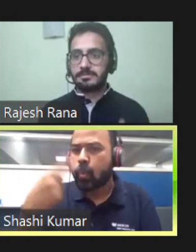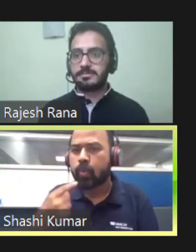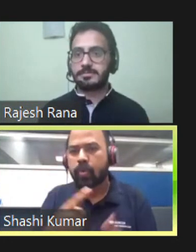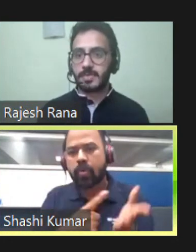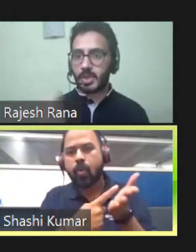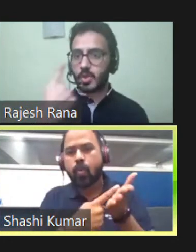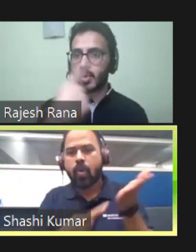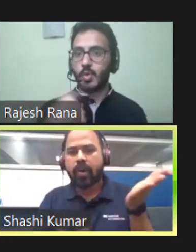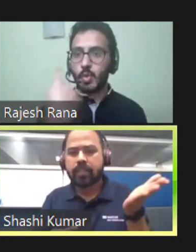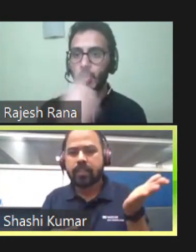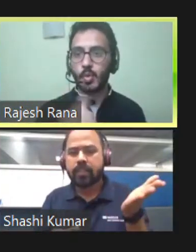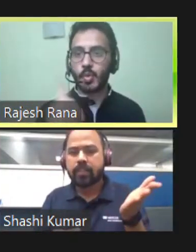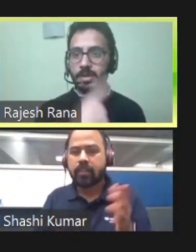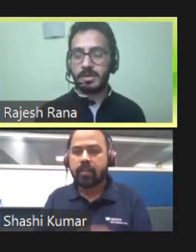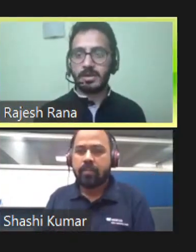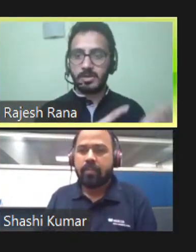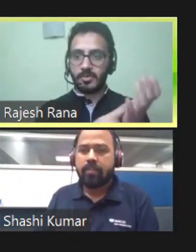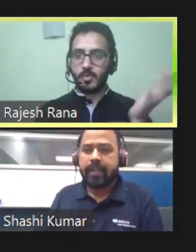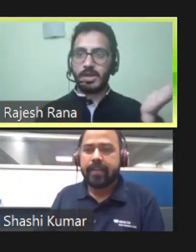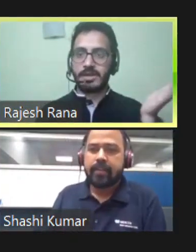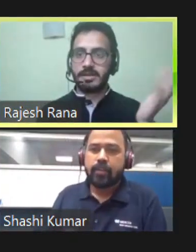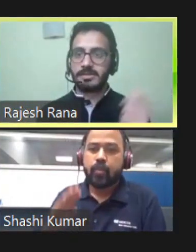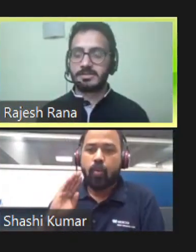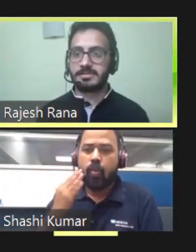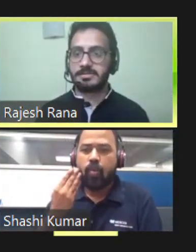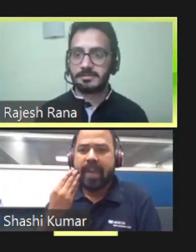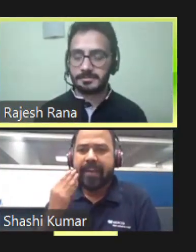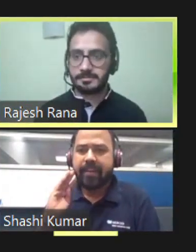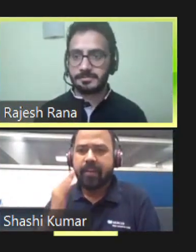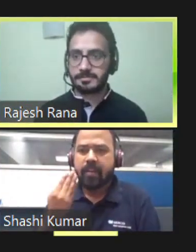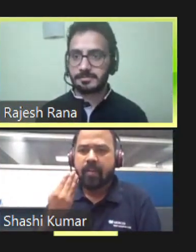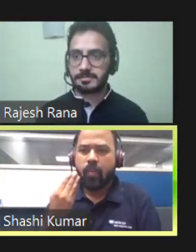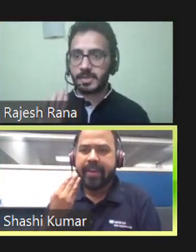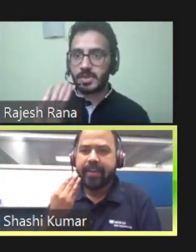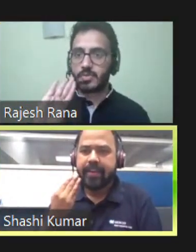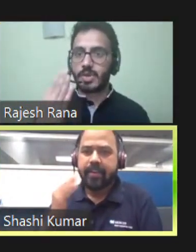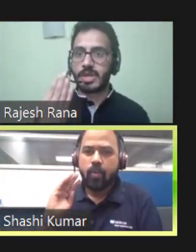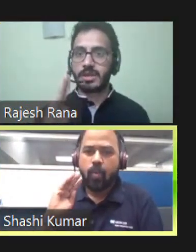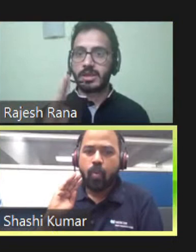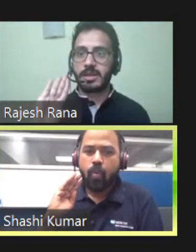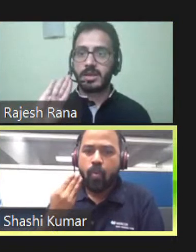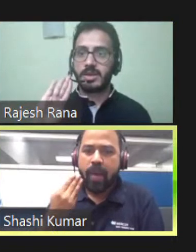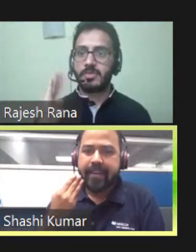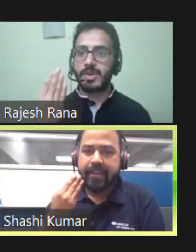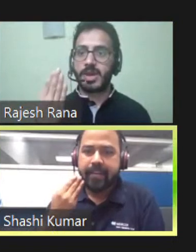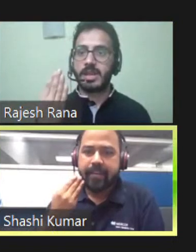Who. What. So when. Right?